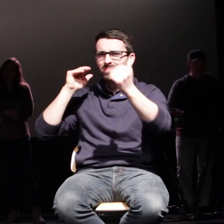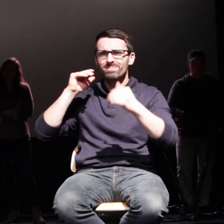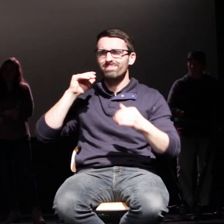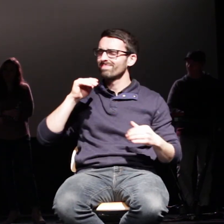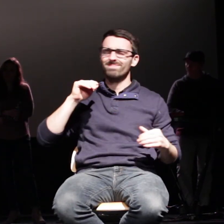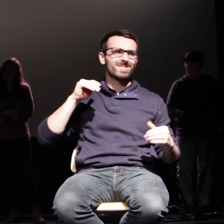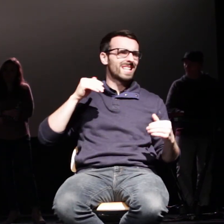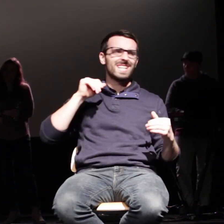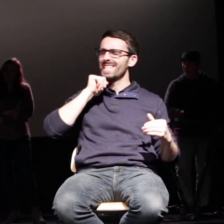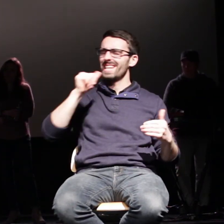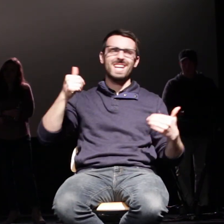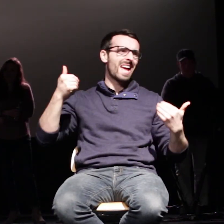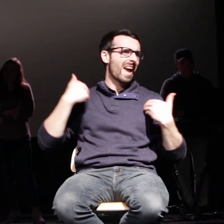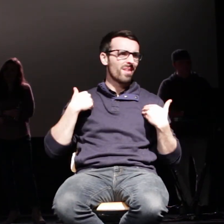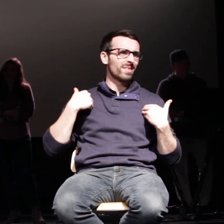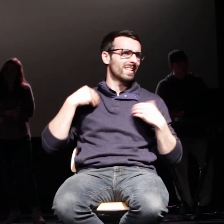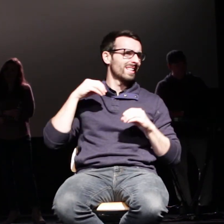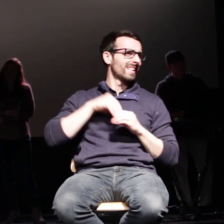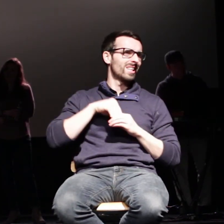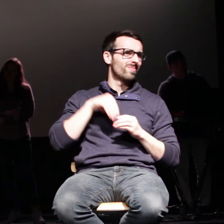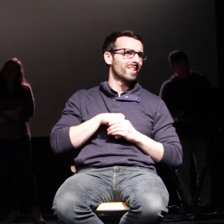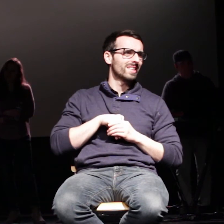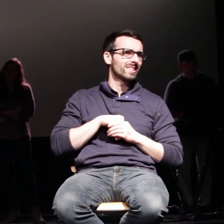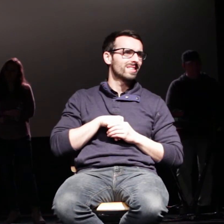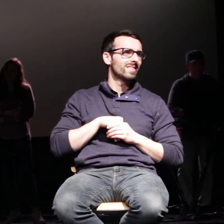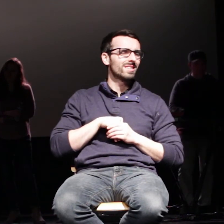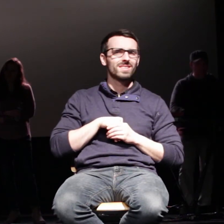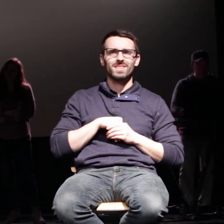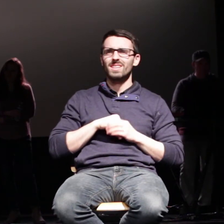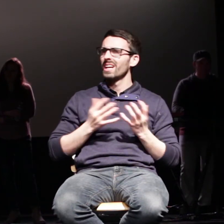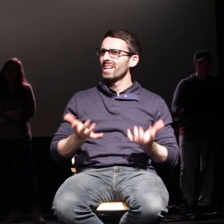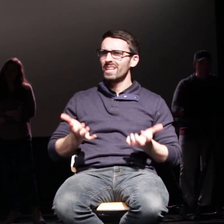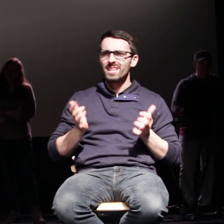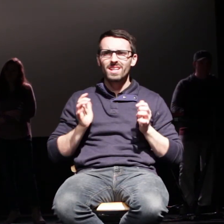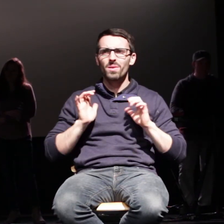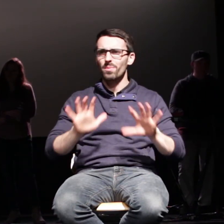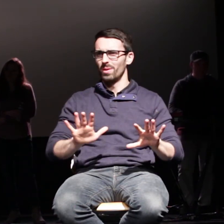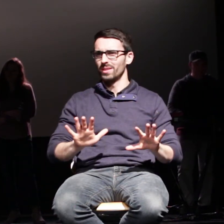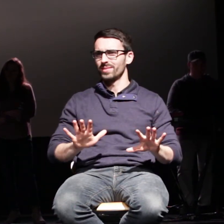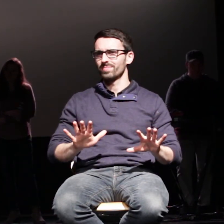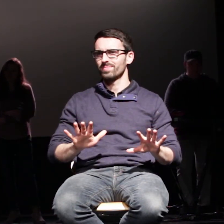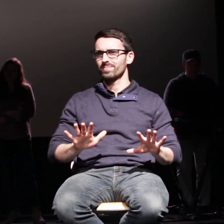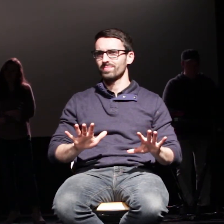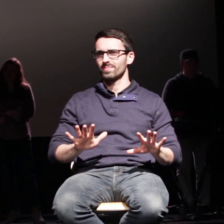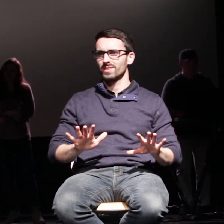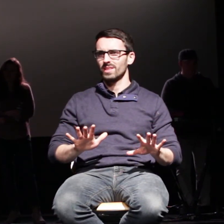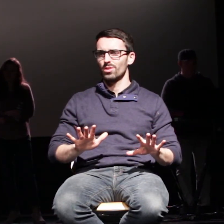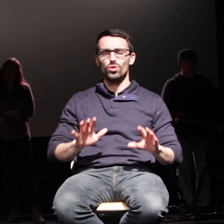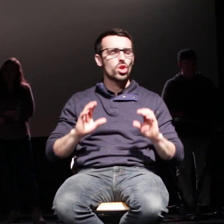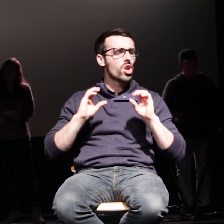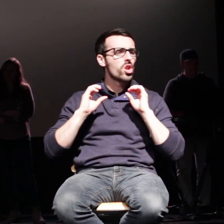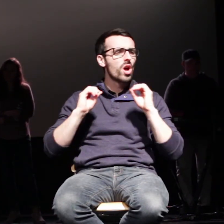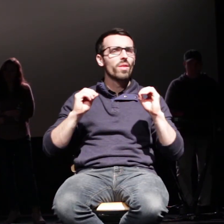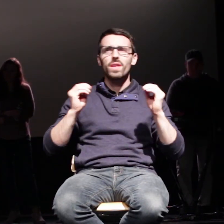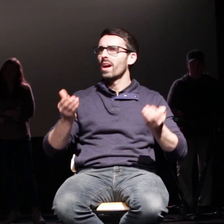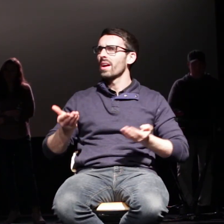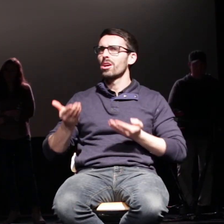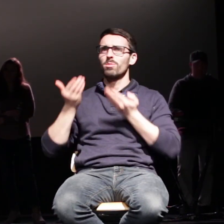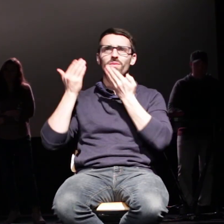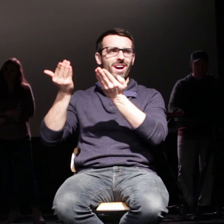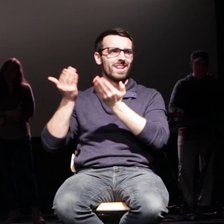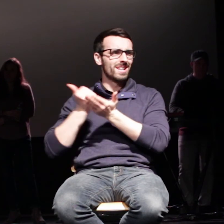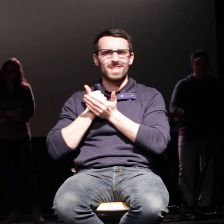moment. There was nothing in me that possibly could have said anything or offered anything in that moment that would have been